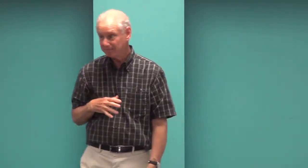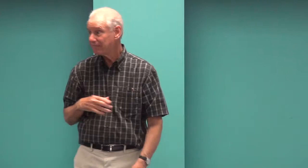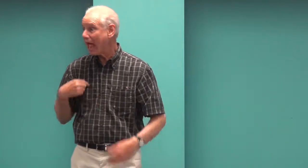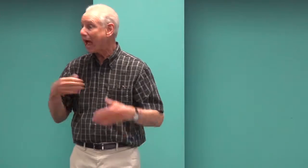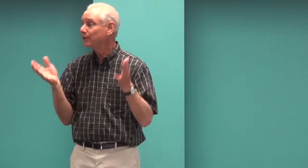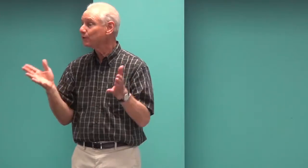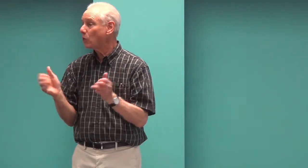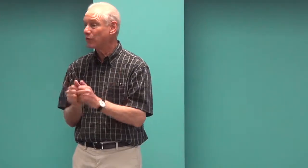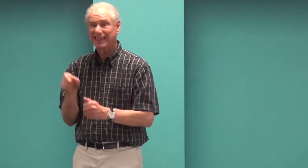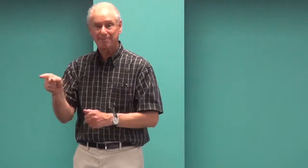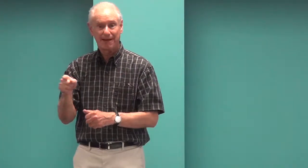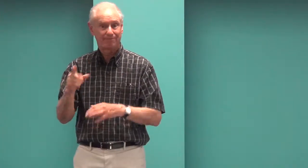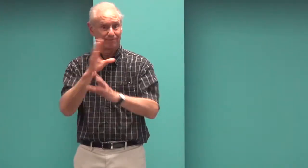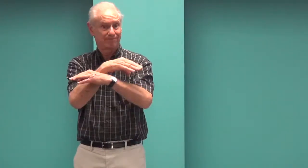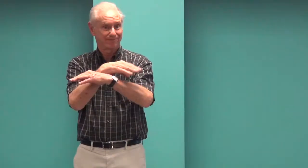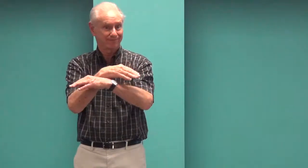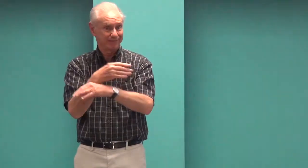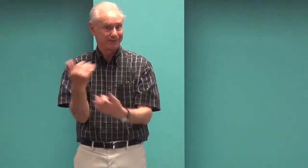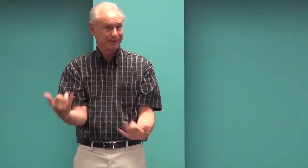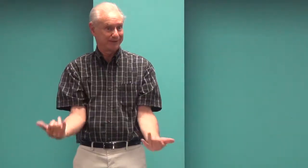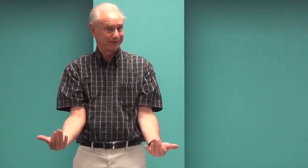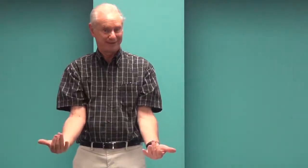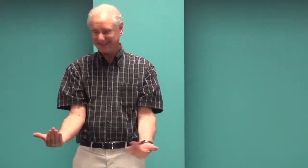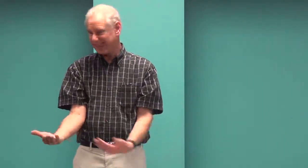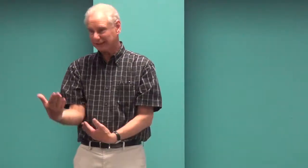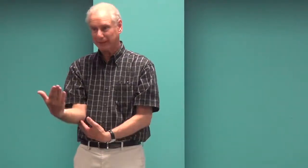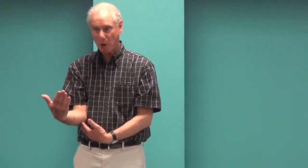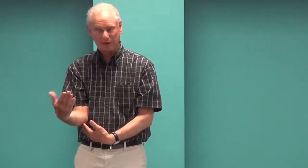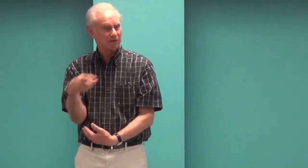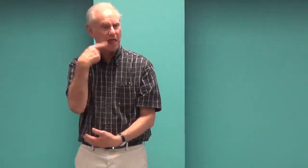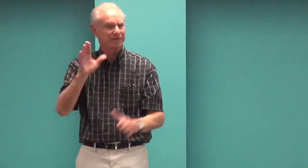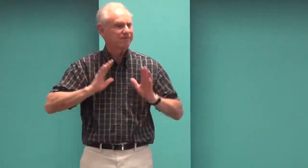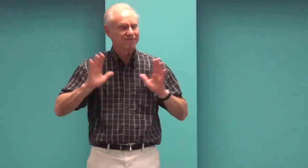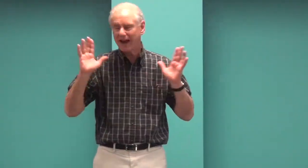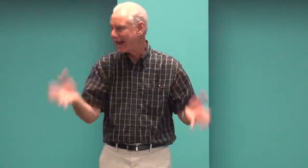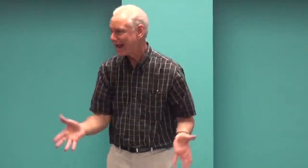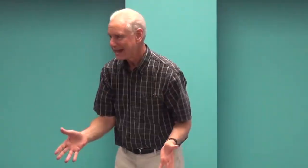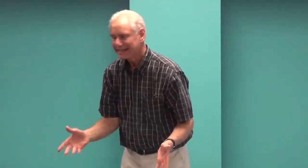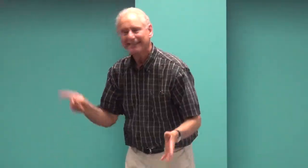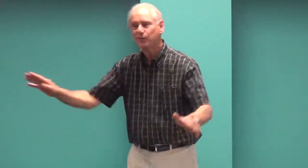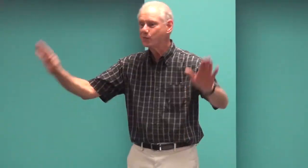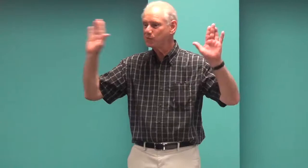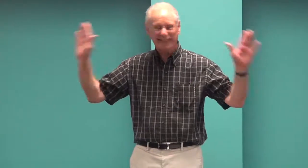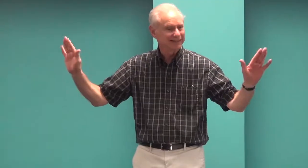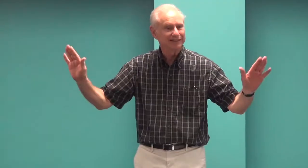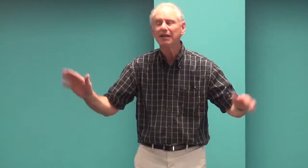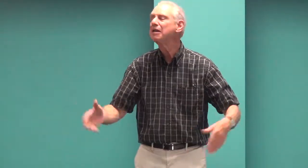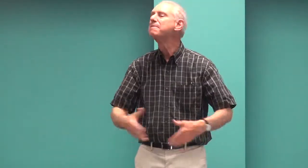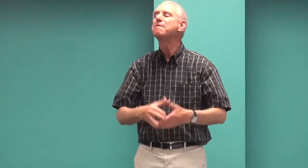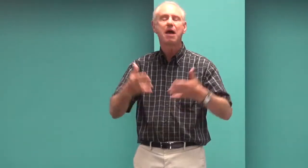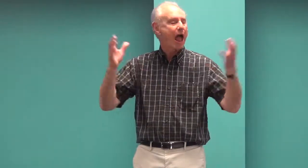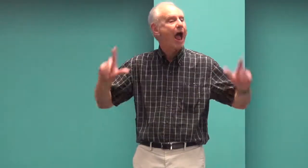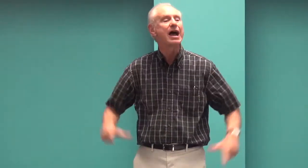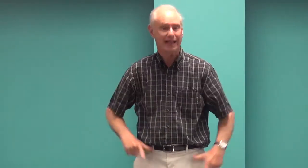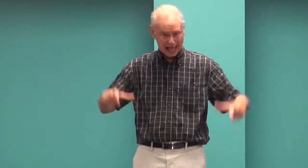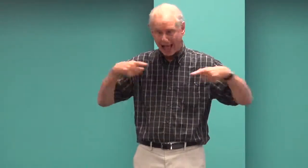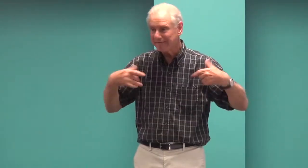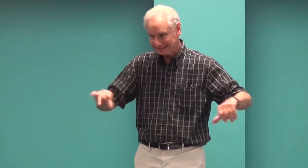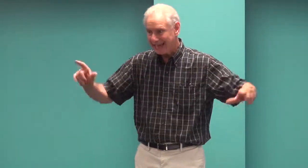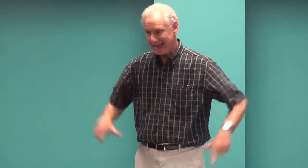he's now an 85-year-old man. I talked with him on the video phone this morning, and he said, I'm fine, I'm great, everything's wonderful,